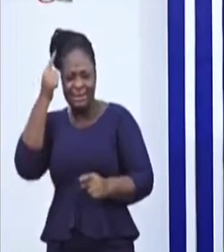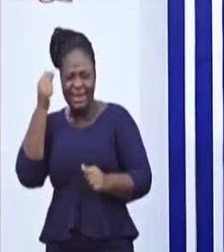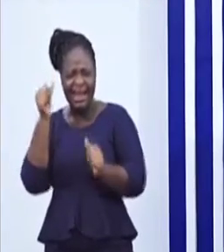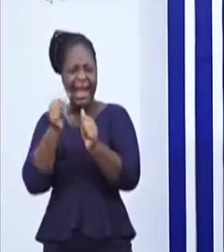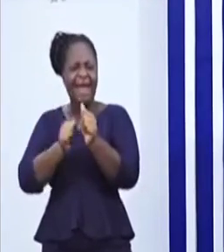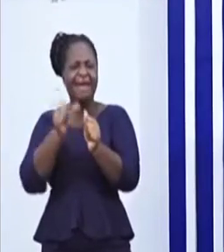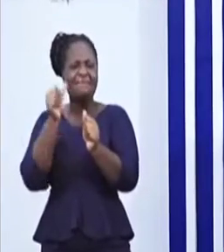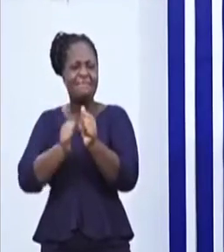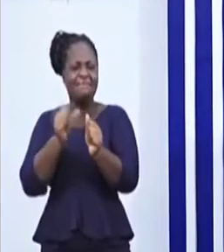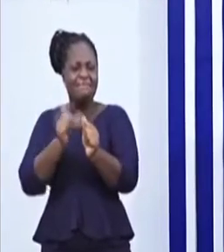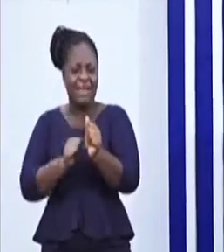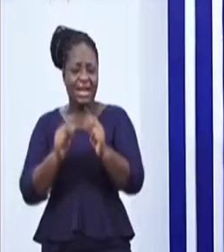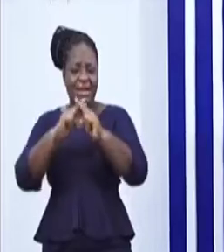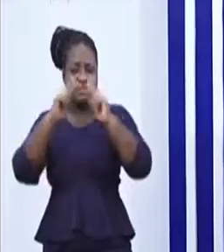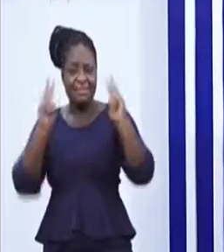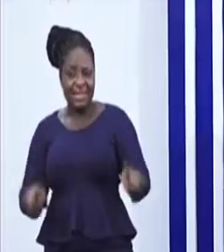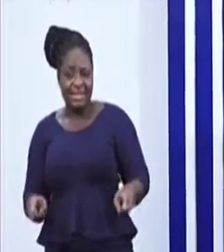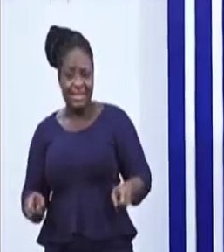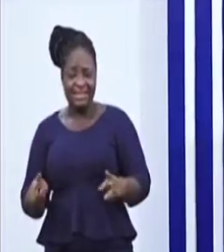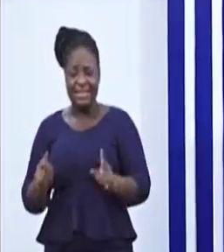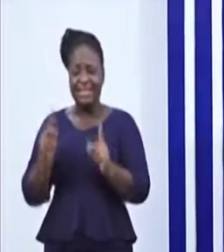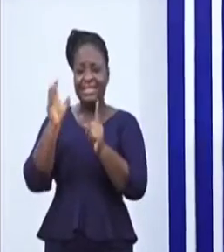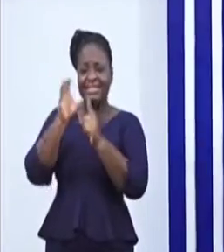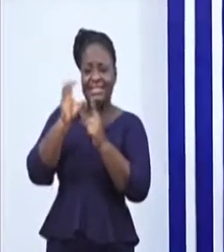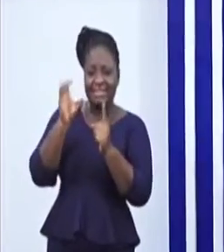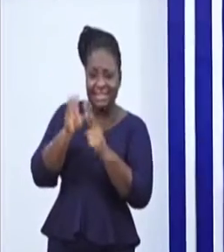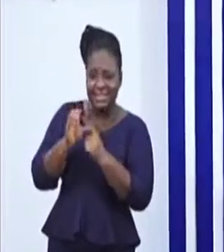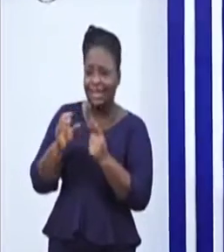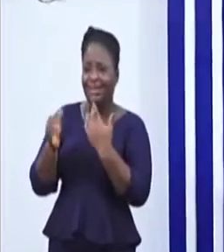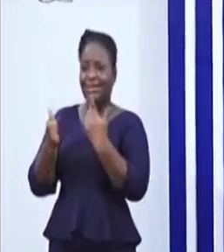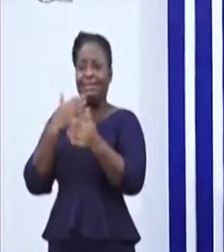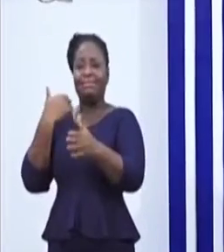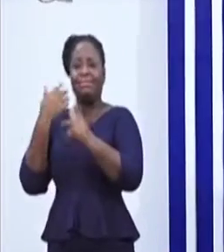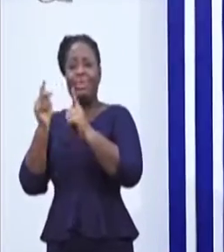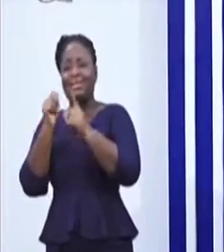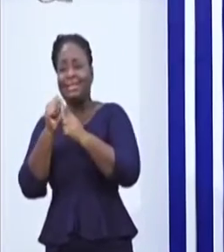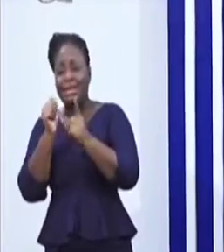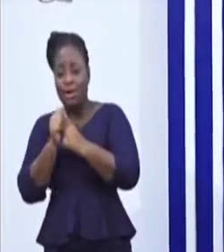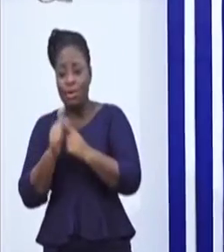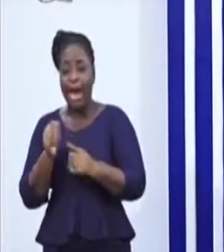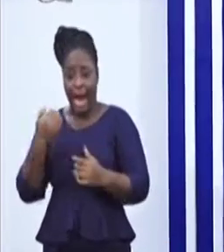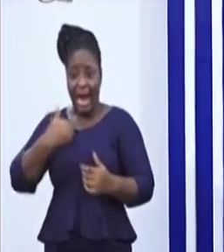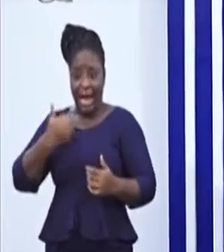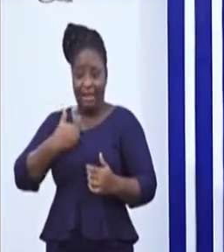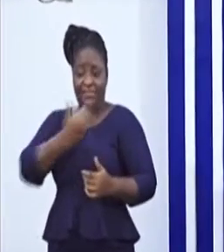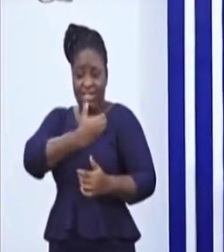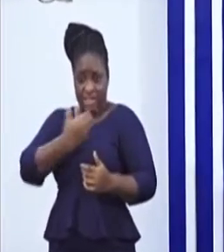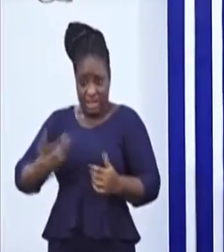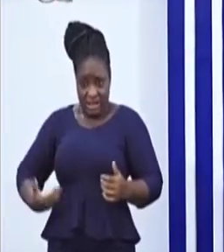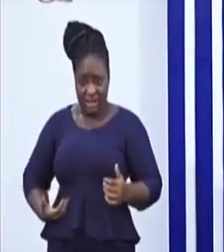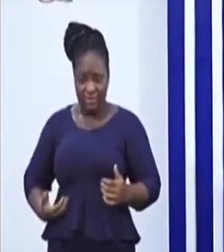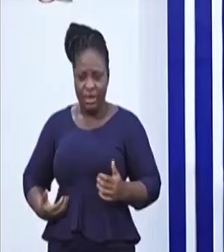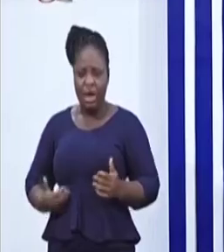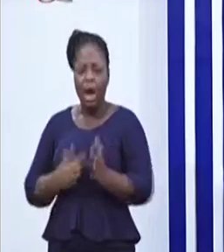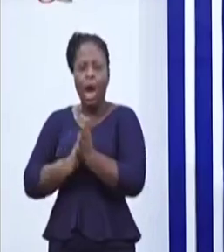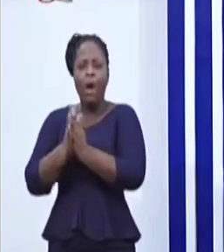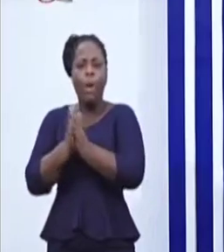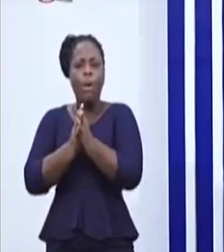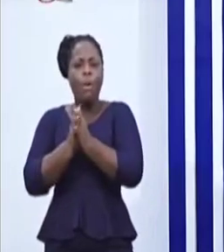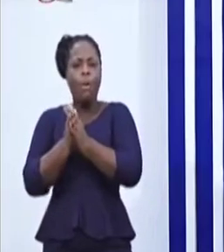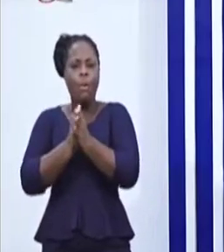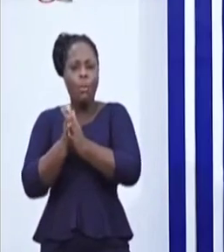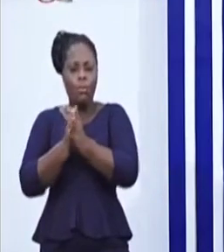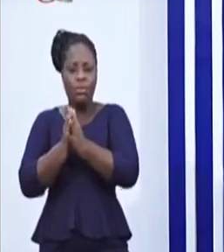town, every village that you go to in this country, there's a chief. I wish to mention that the President of the National House of